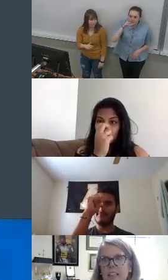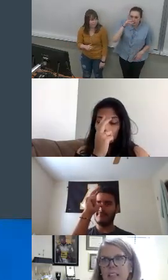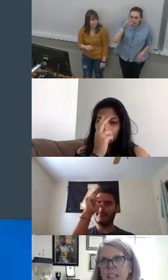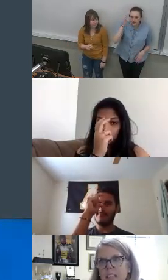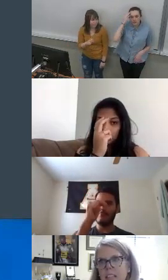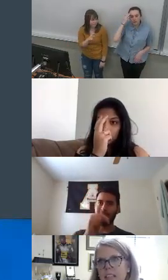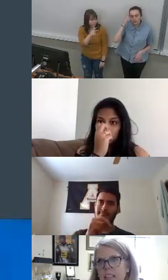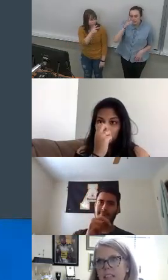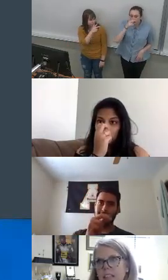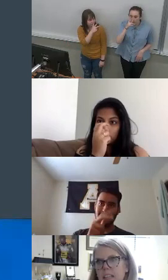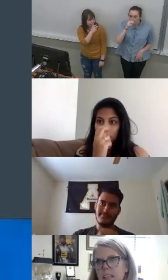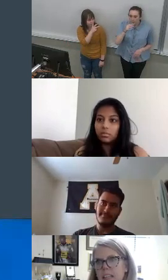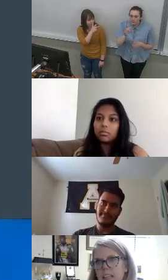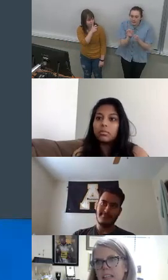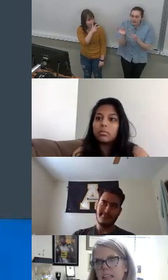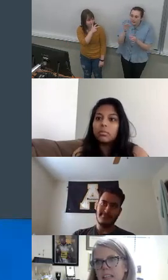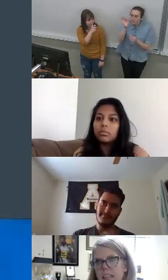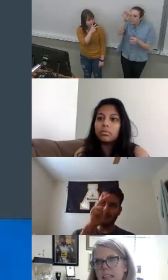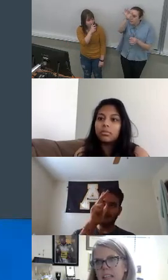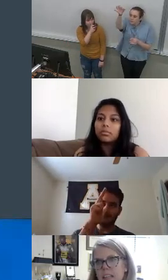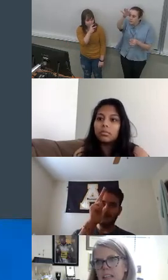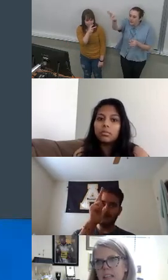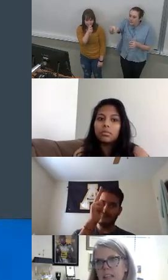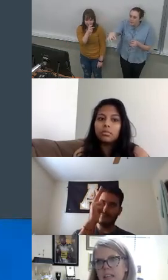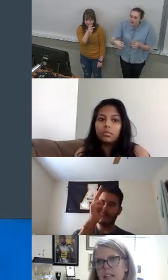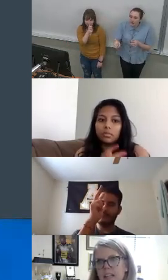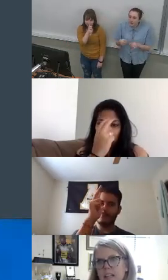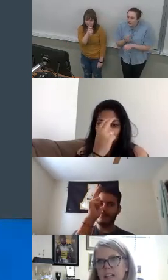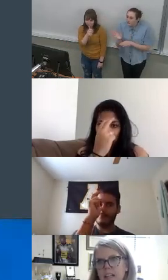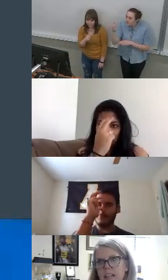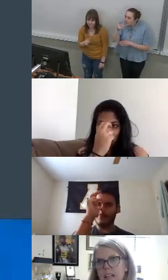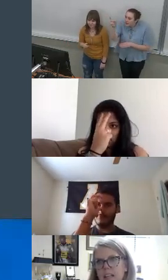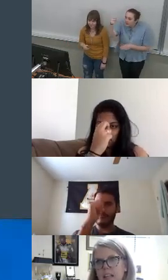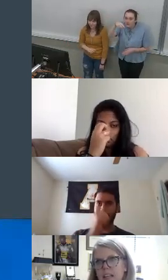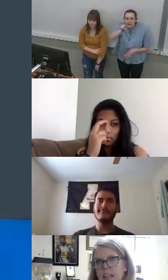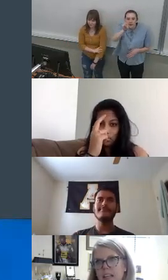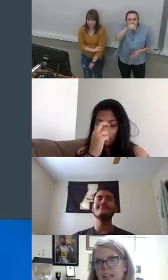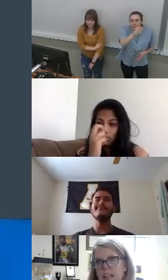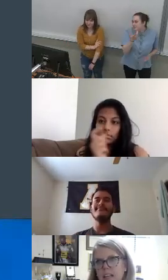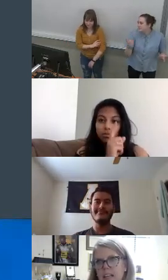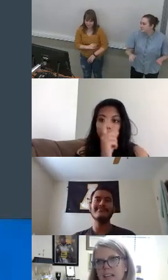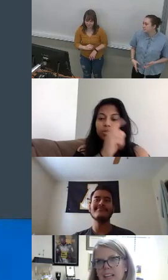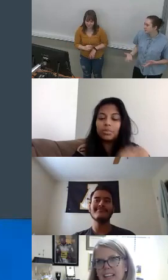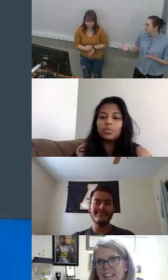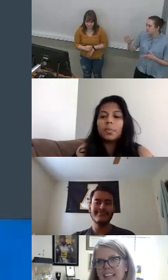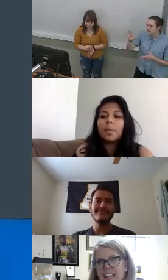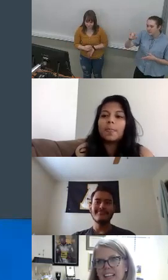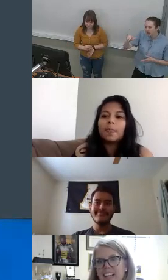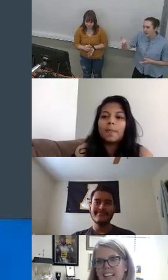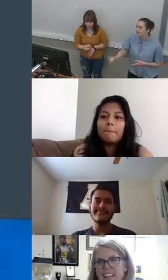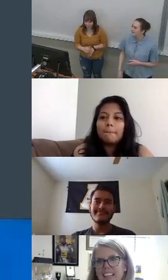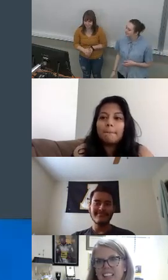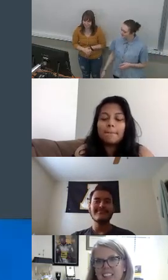you just be like, a bug that kind of moves around a lot, flies around. It's